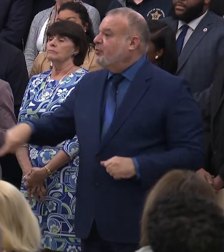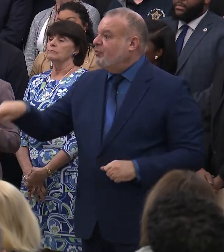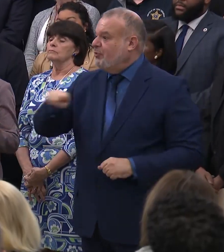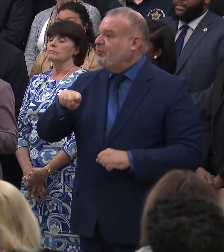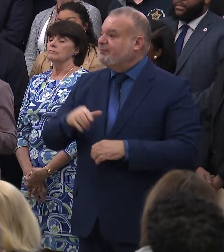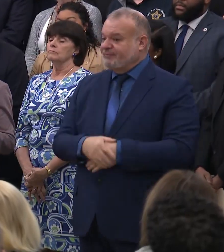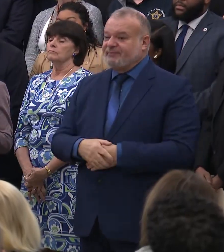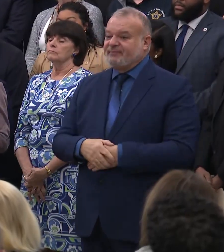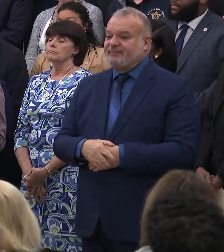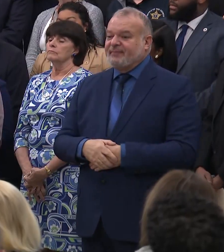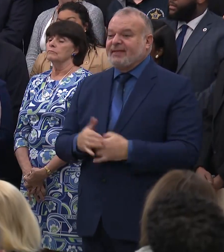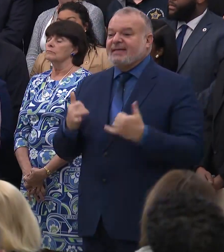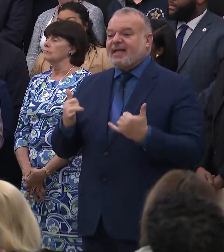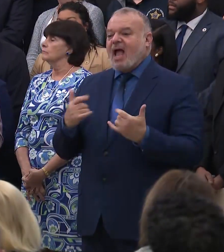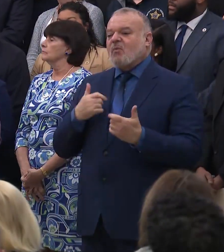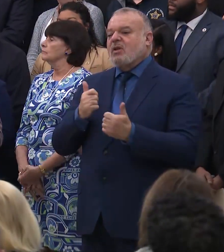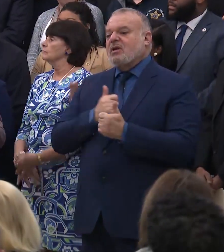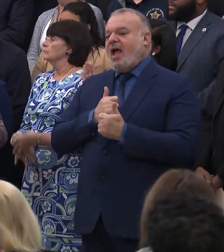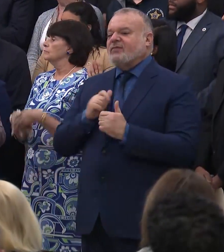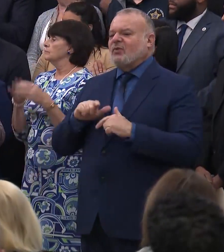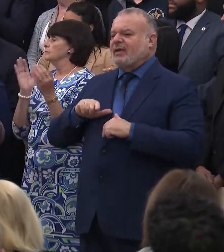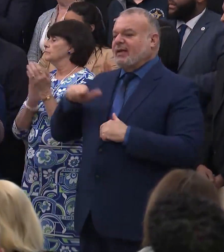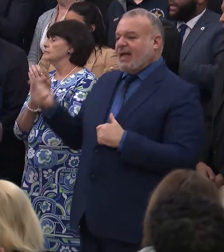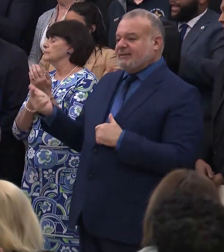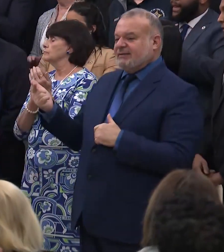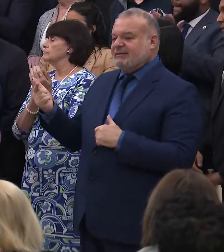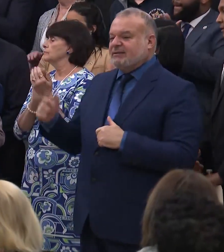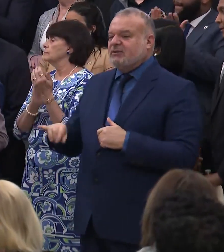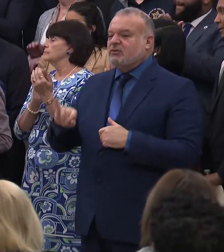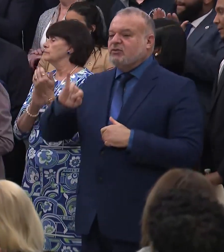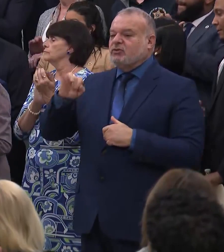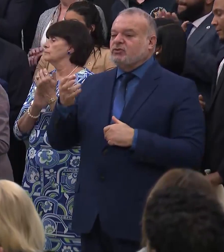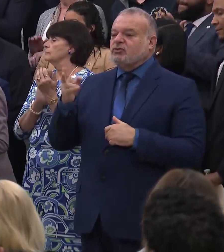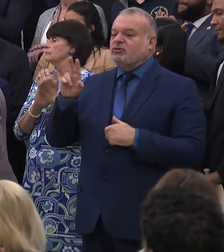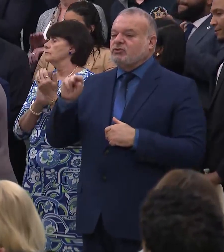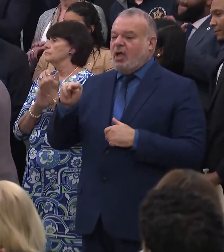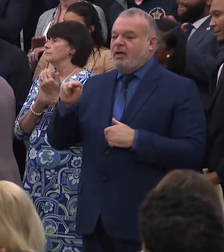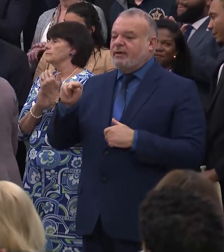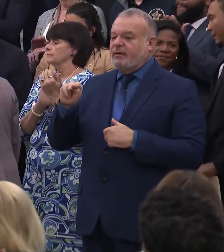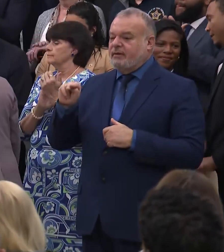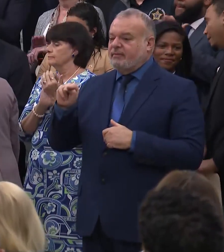on to our Newton Police Chief, John Carmichael. Thank you all.